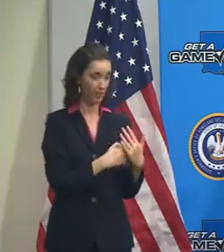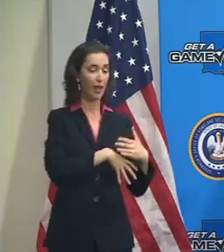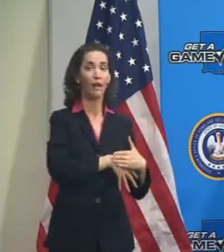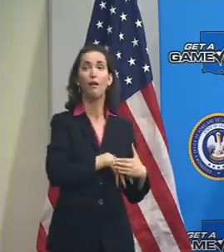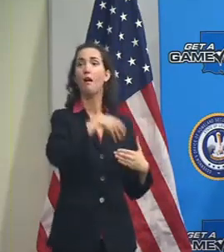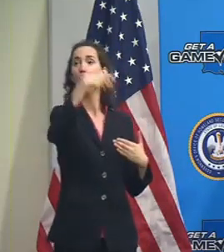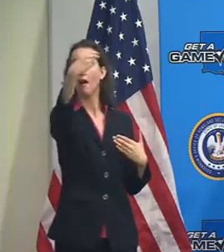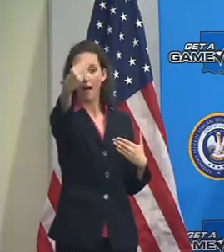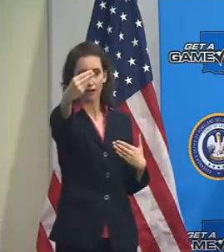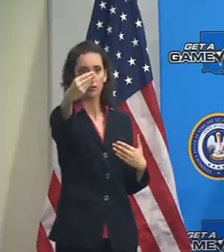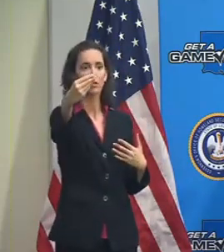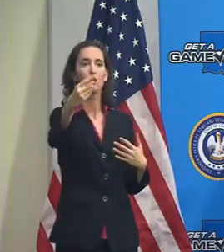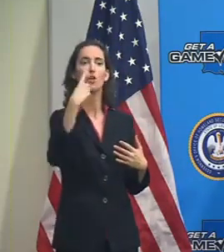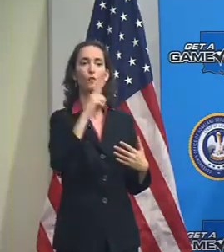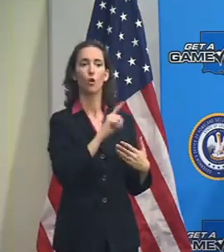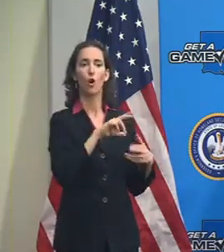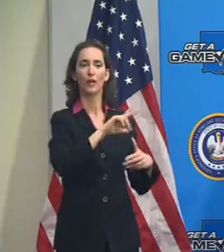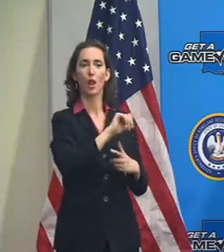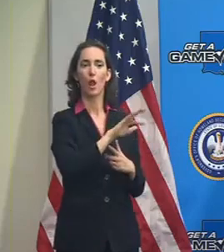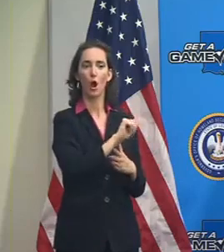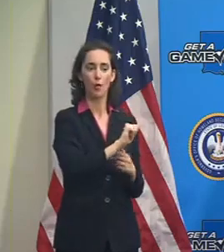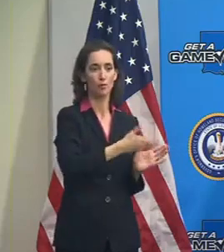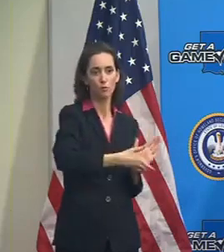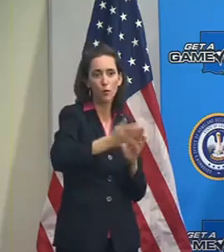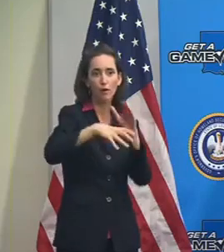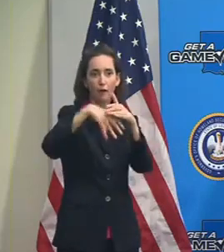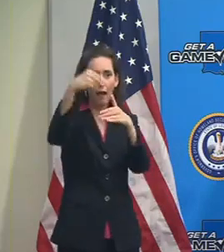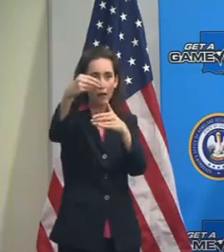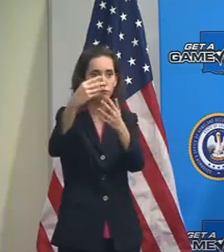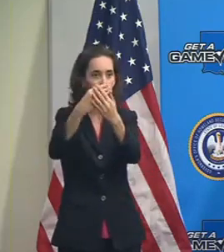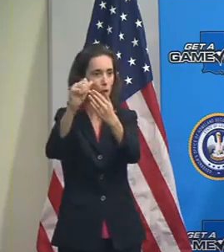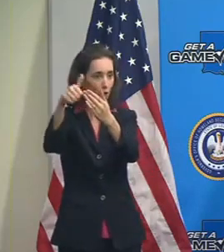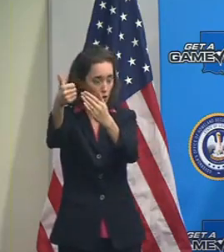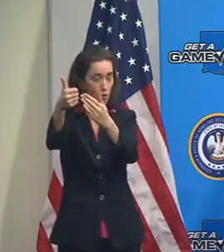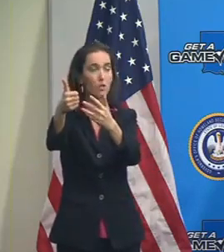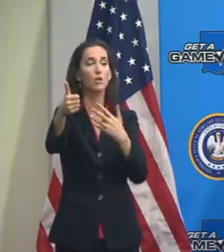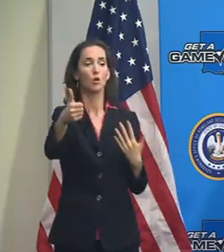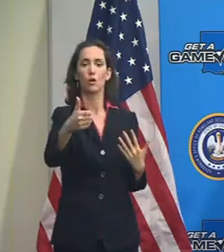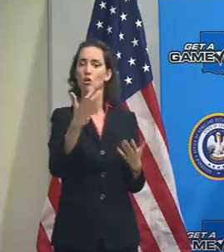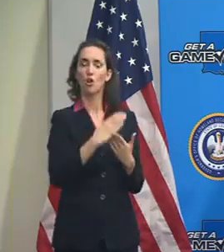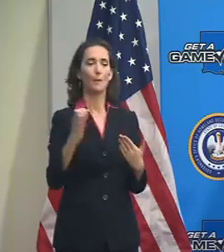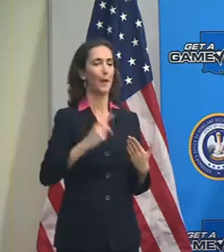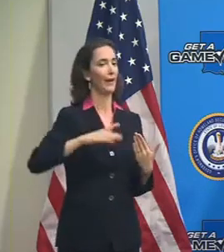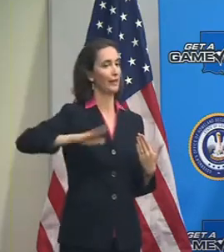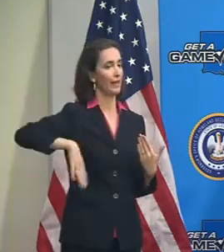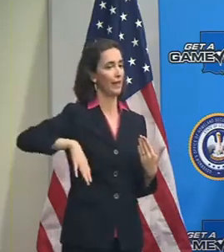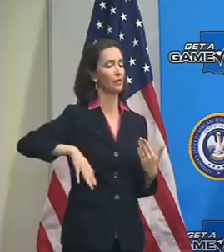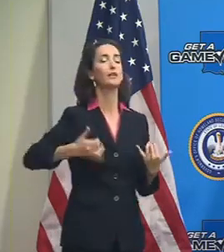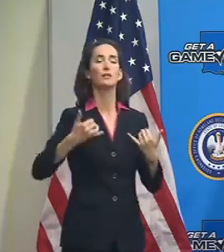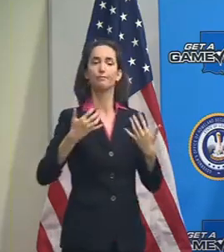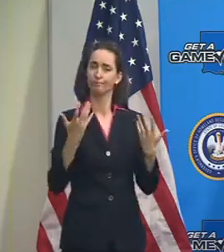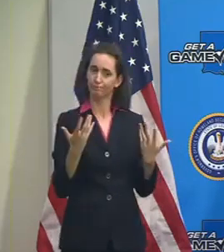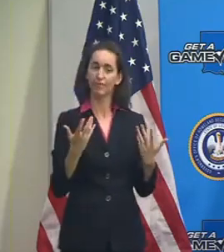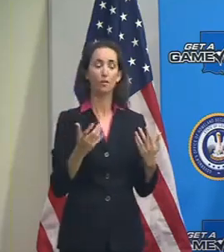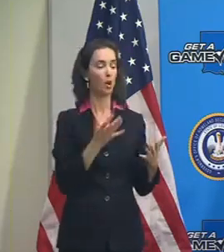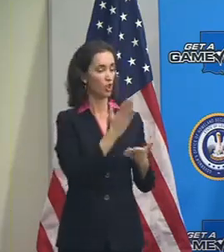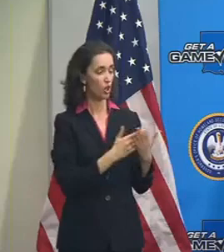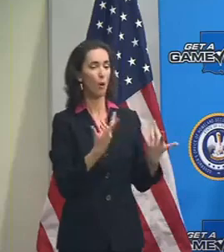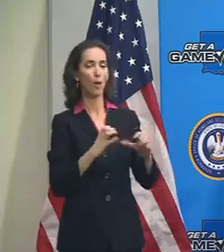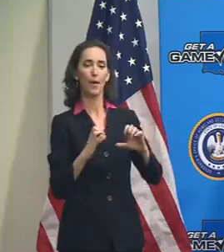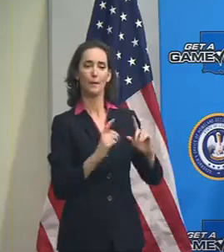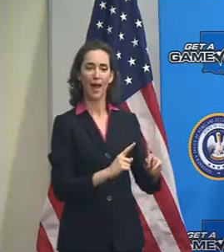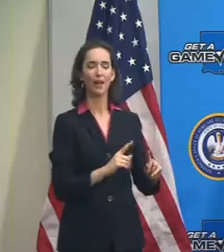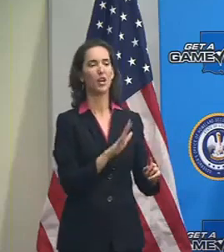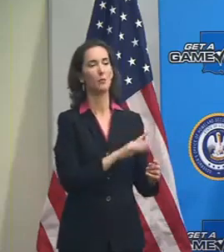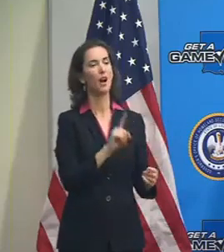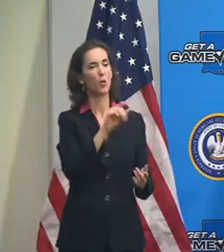Laura. But at the end of the day, there will be several thousand inmates who will be evacuated out of